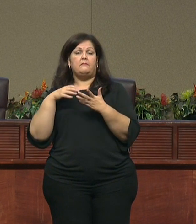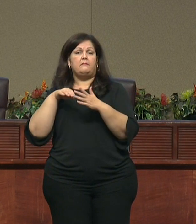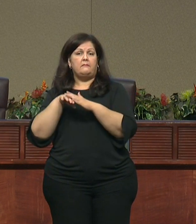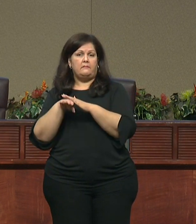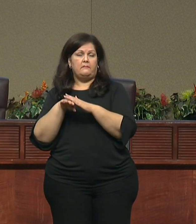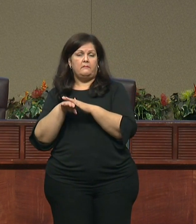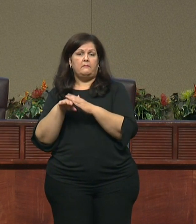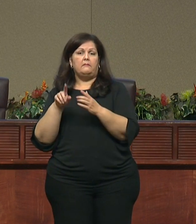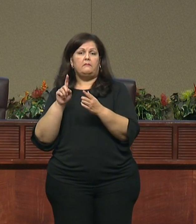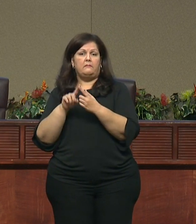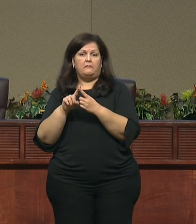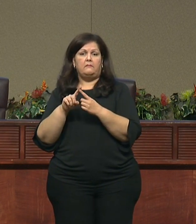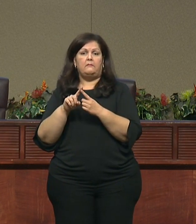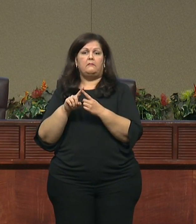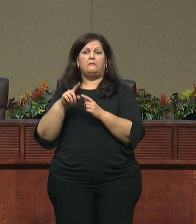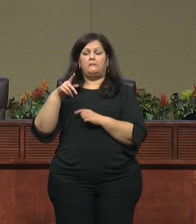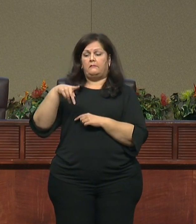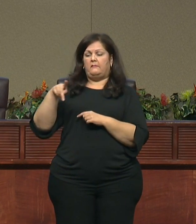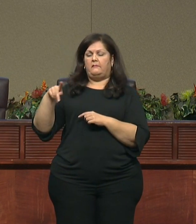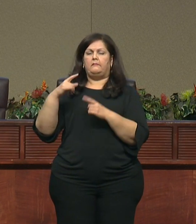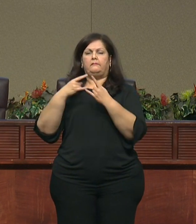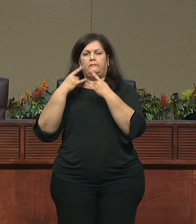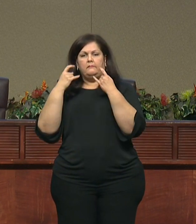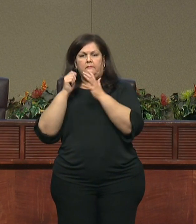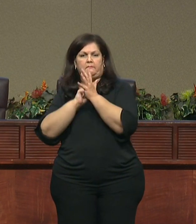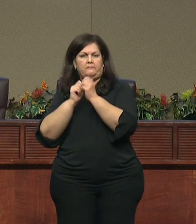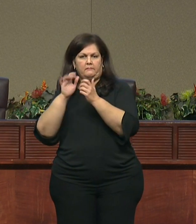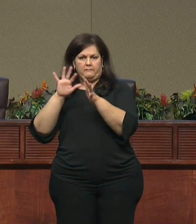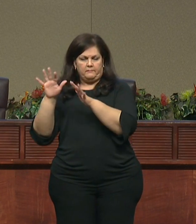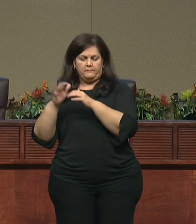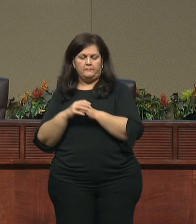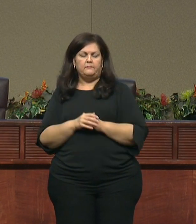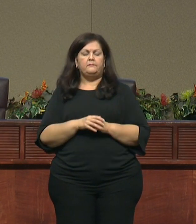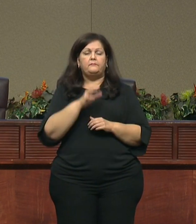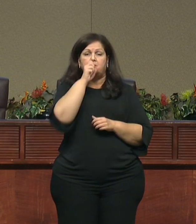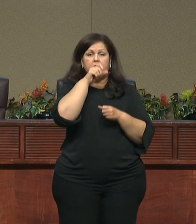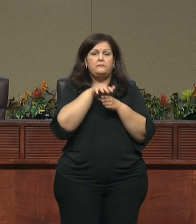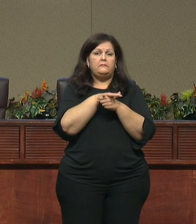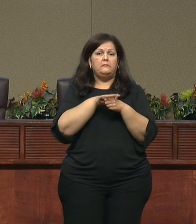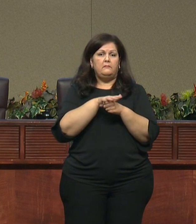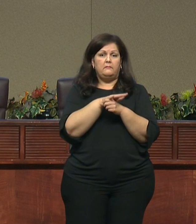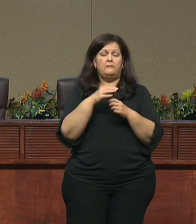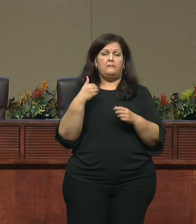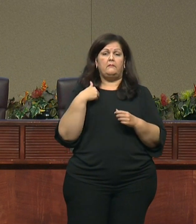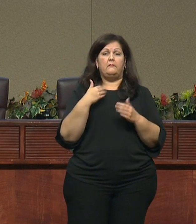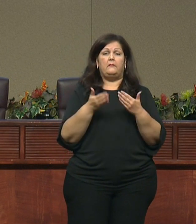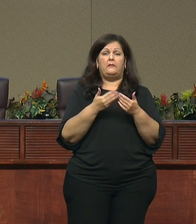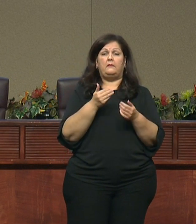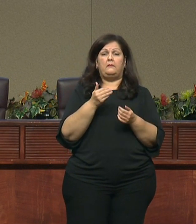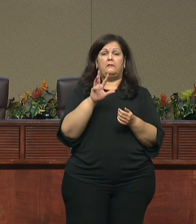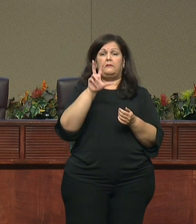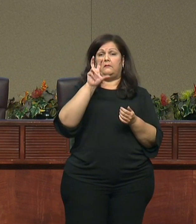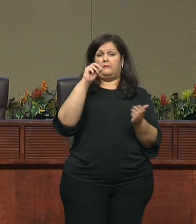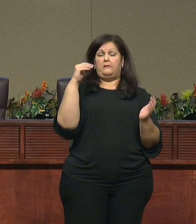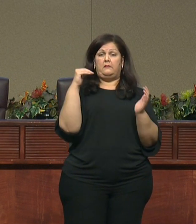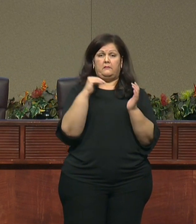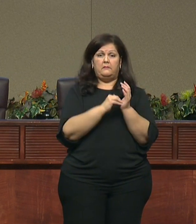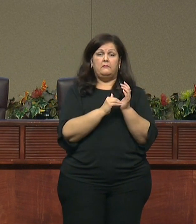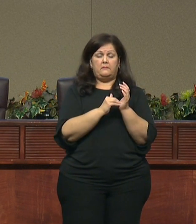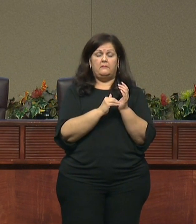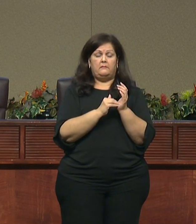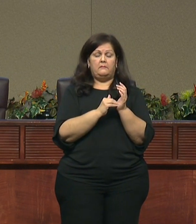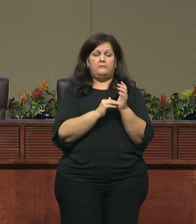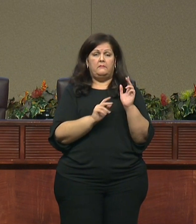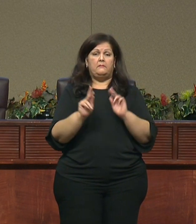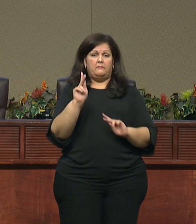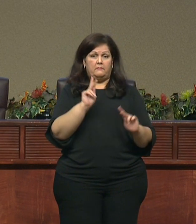to personal protective equipment. Orange County has nearly 30,000 COVID-19